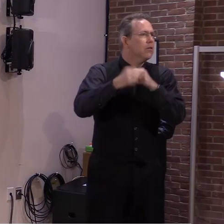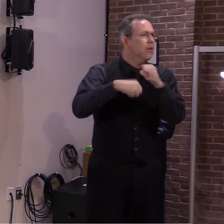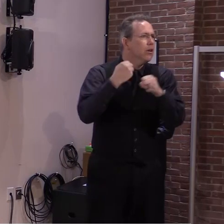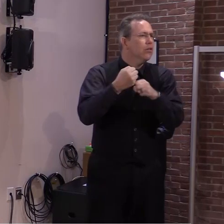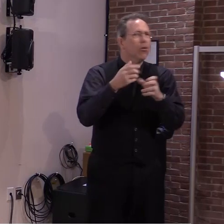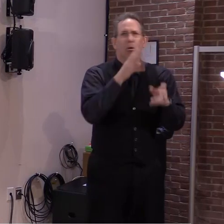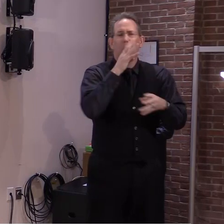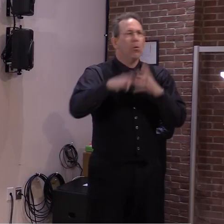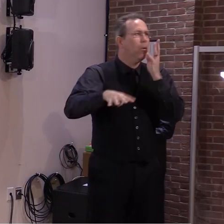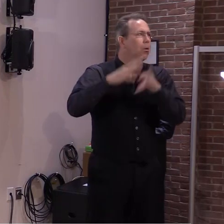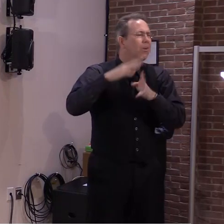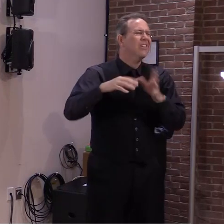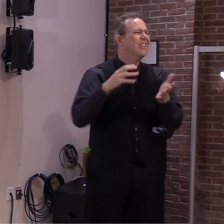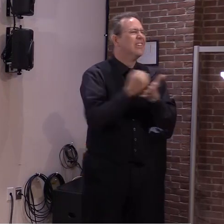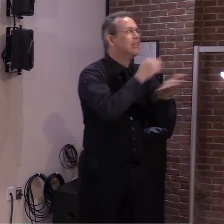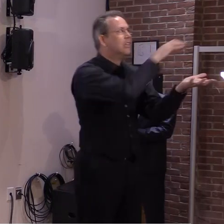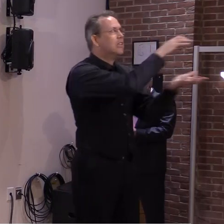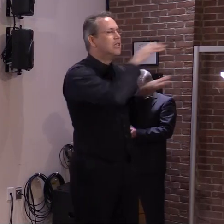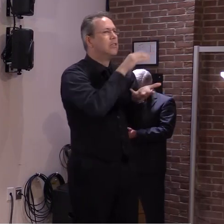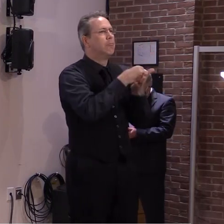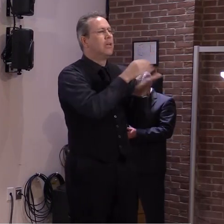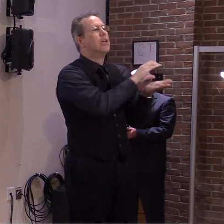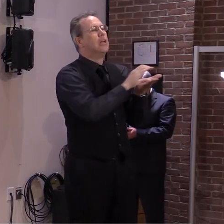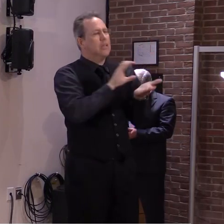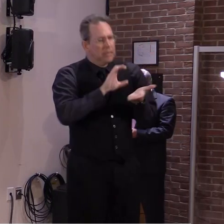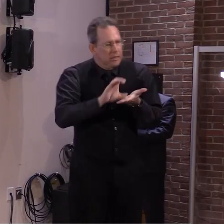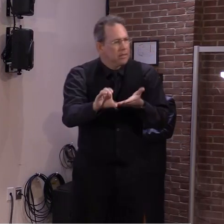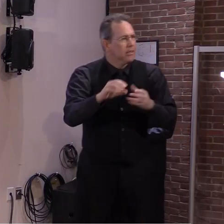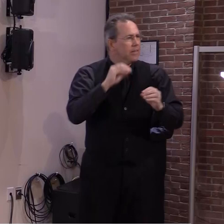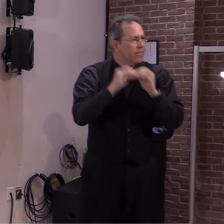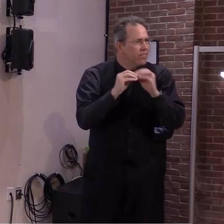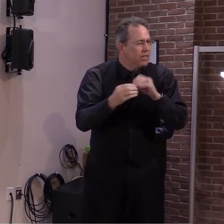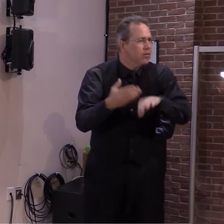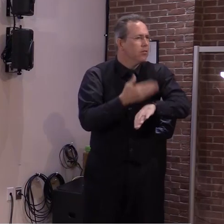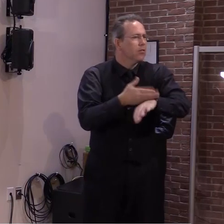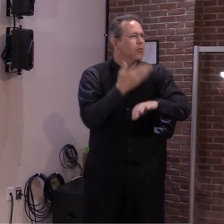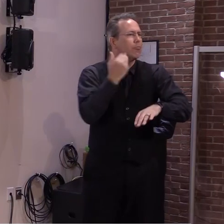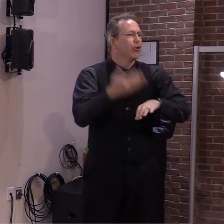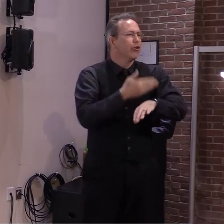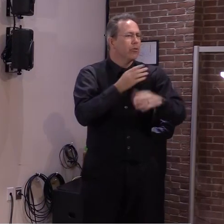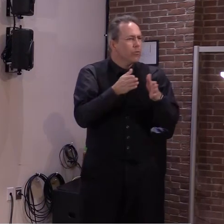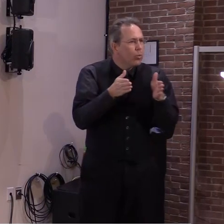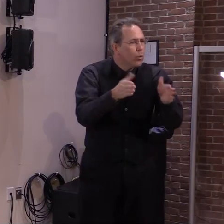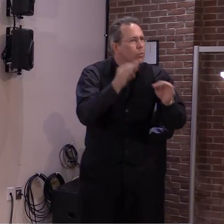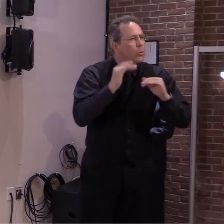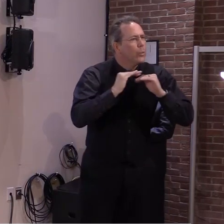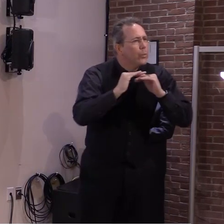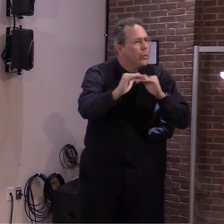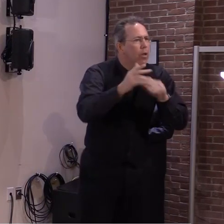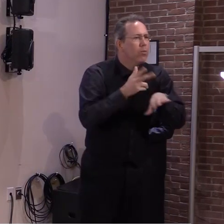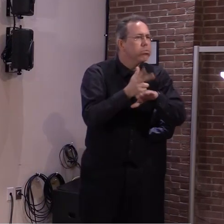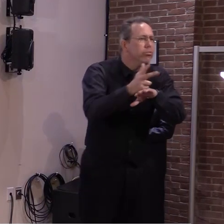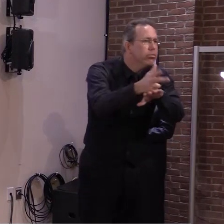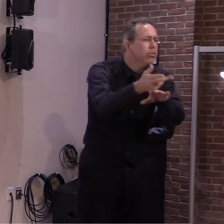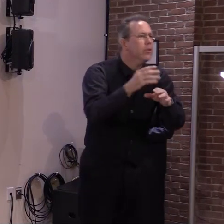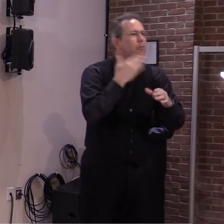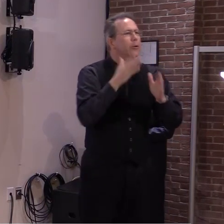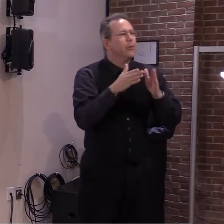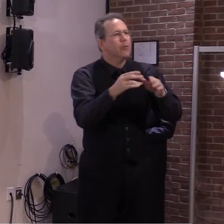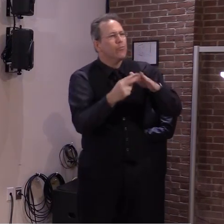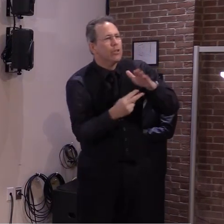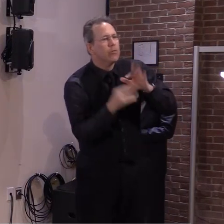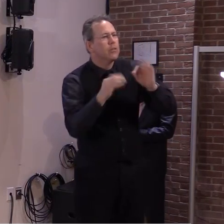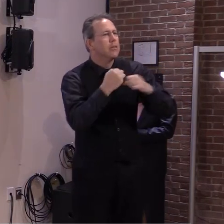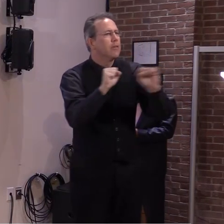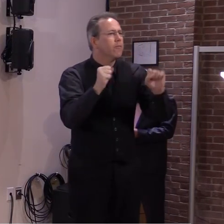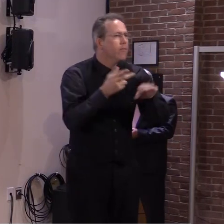to focus money on that, I think, is prudent. But we also have to have the conversation on both sides of the aisle.